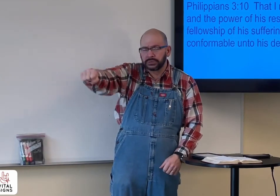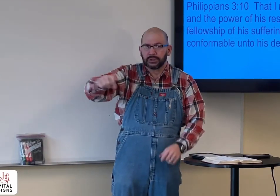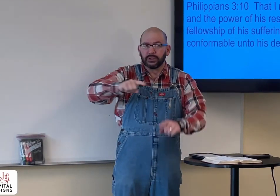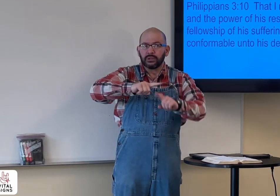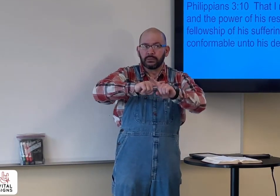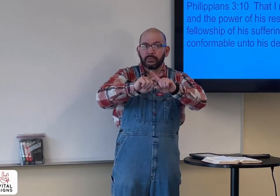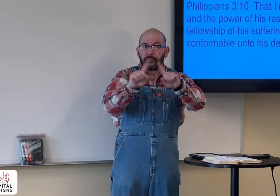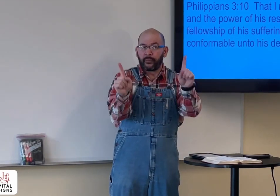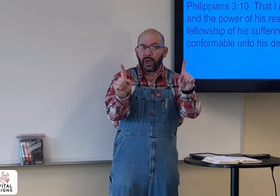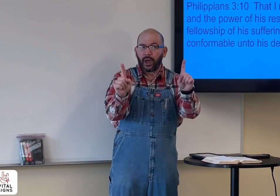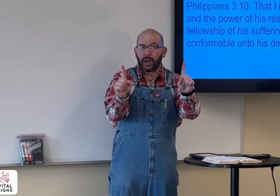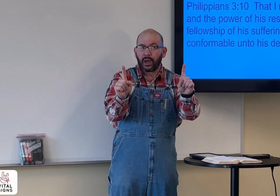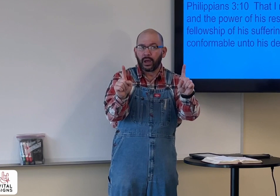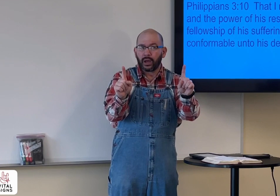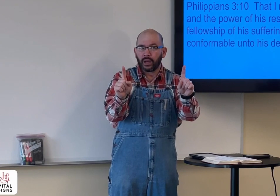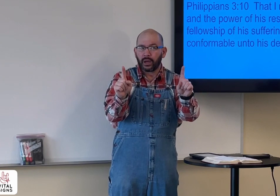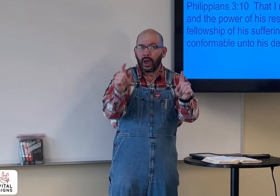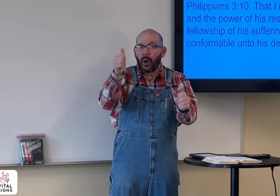God, but